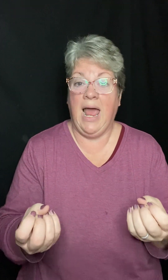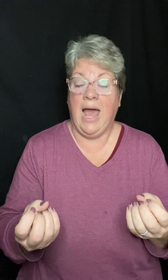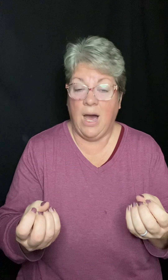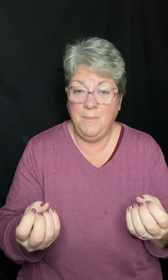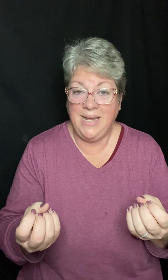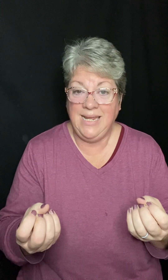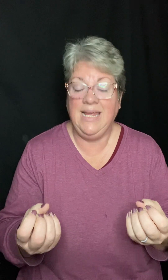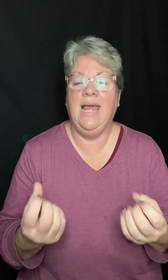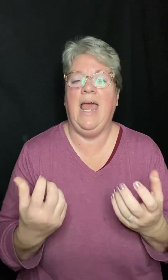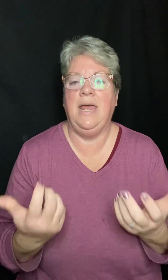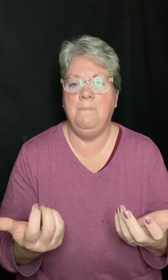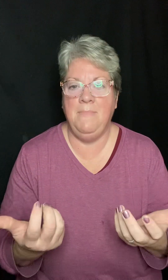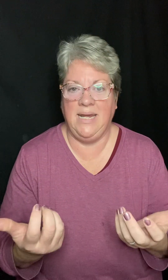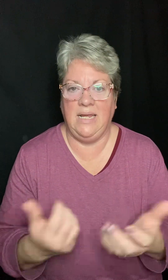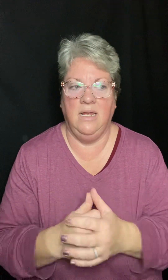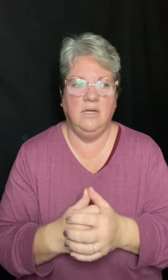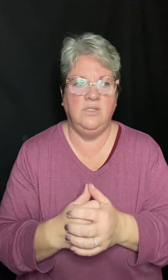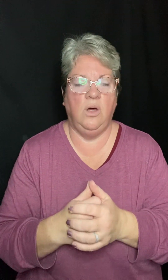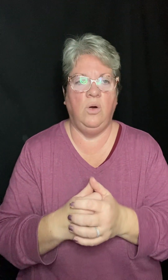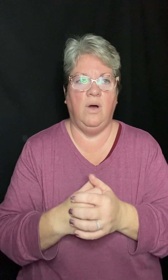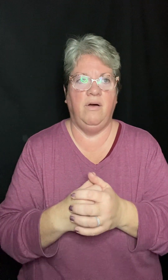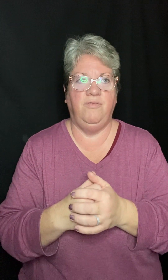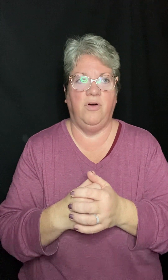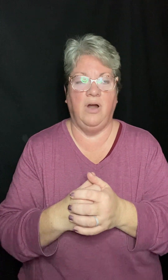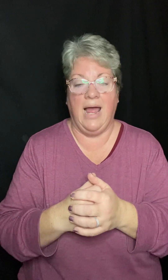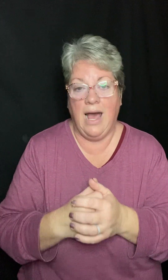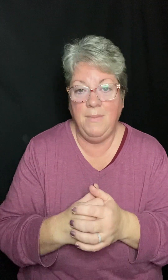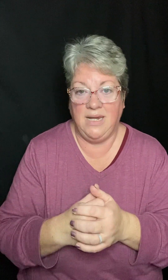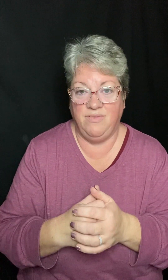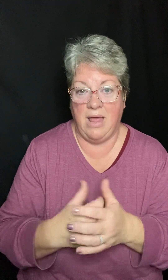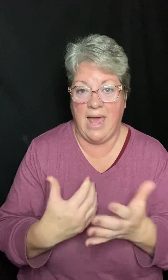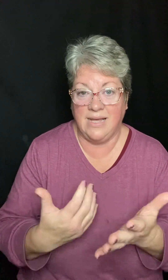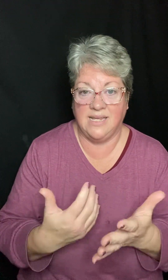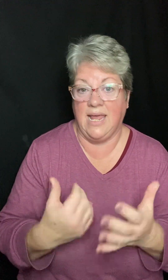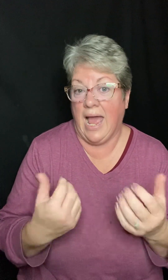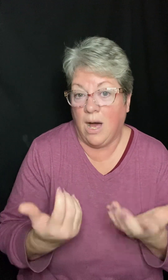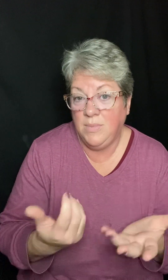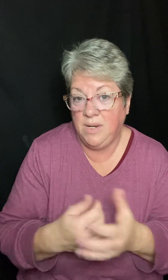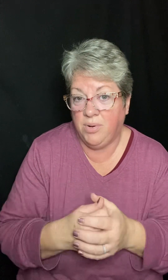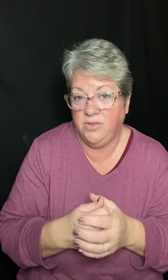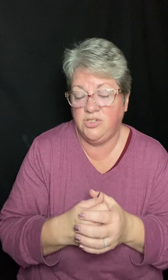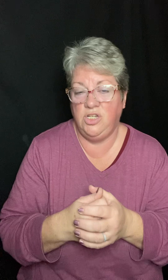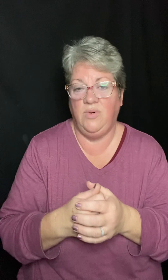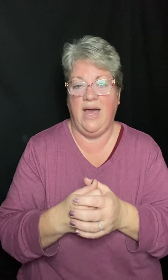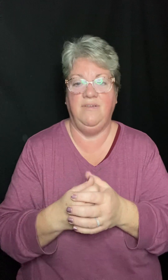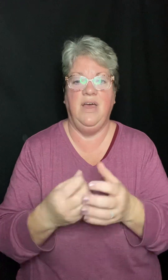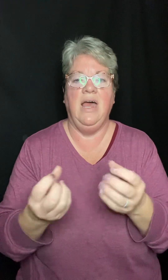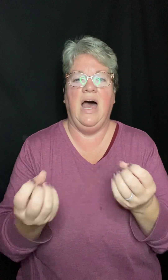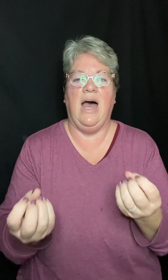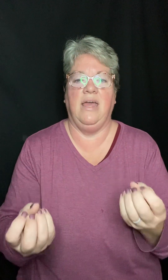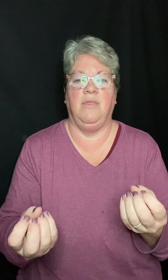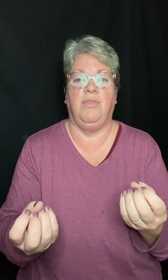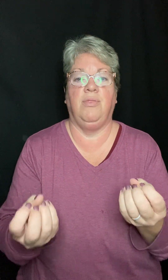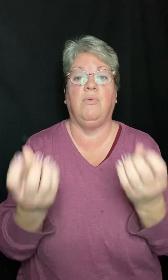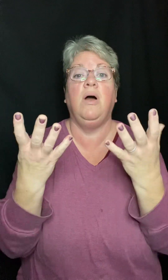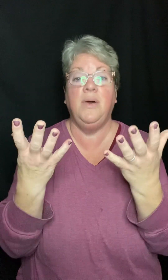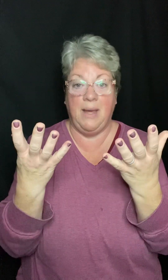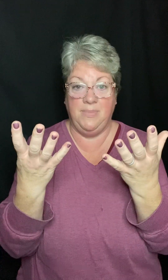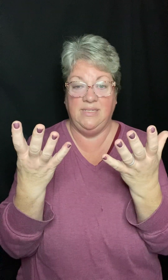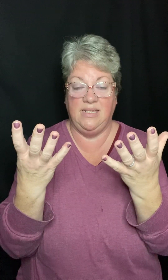how many and many. So for how many, if I'm asking how many brothers do you have, I throw it up into the